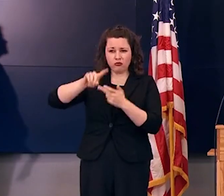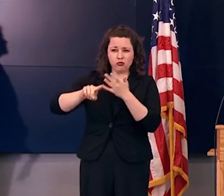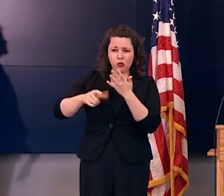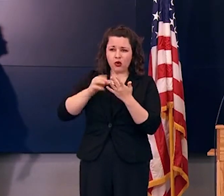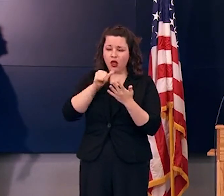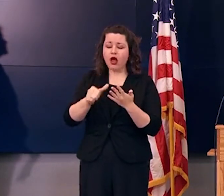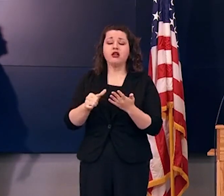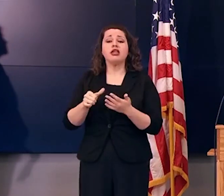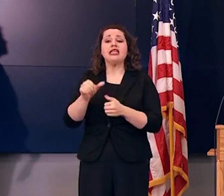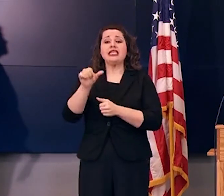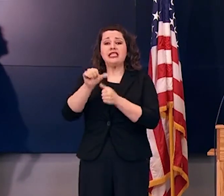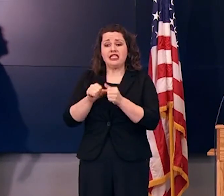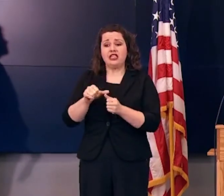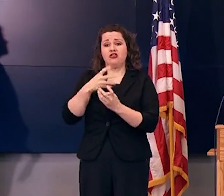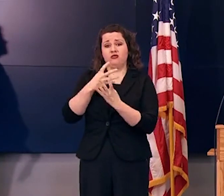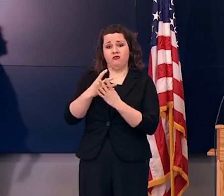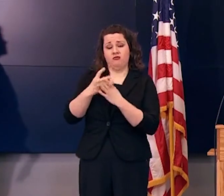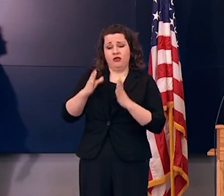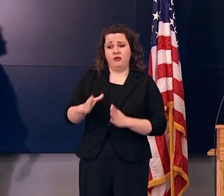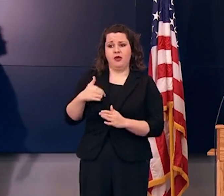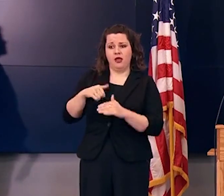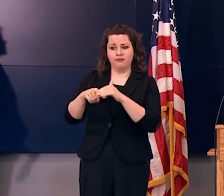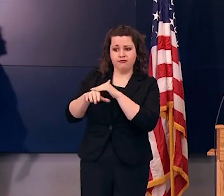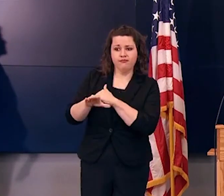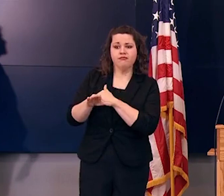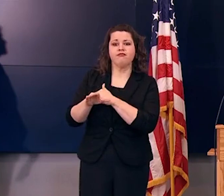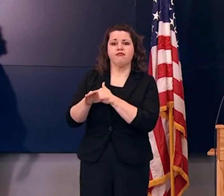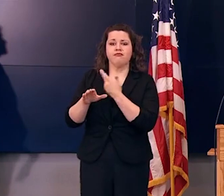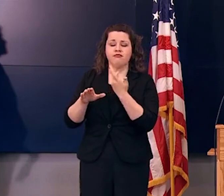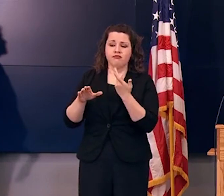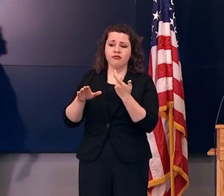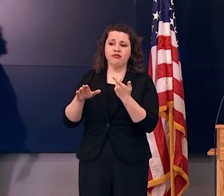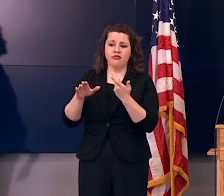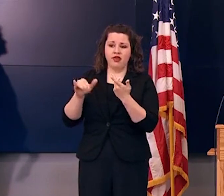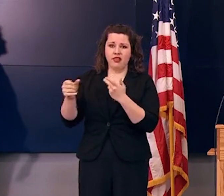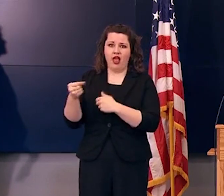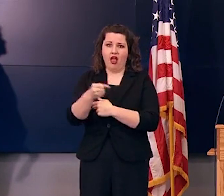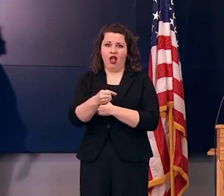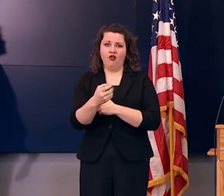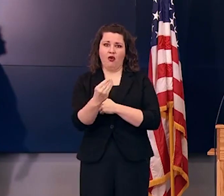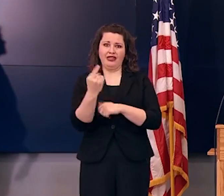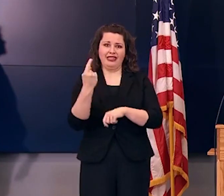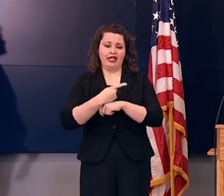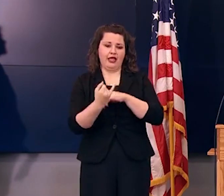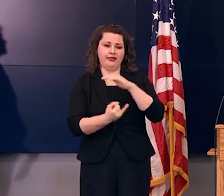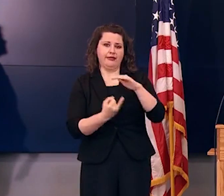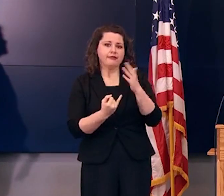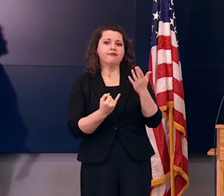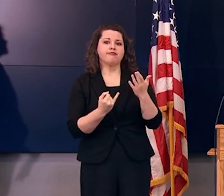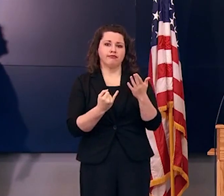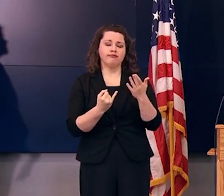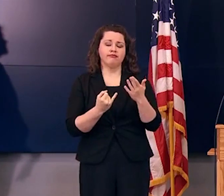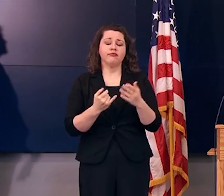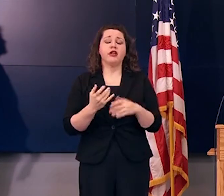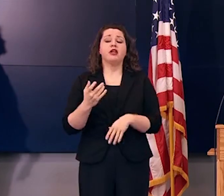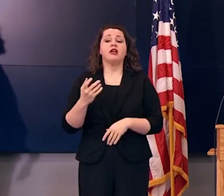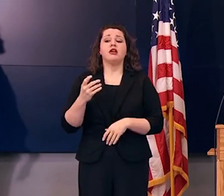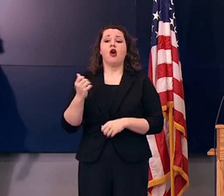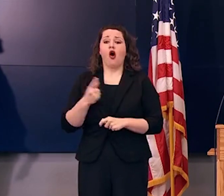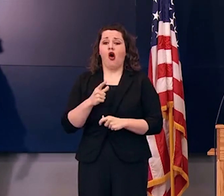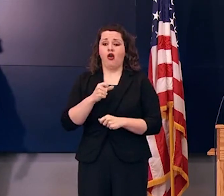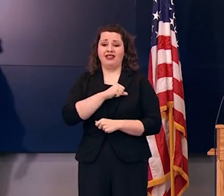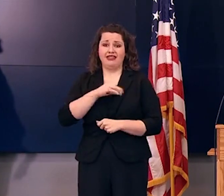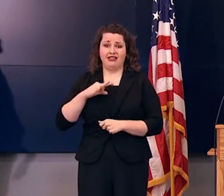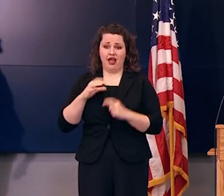inmate coming in through intake or reception centers, and placing them in quarantine for 14 days. All staff in prisons are to wear